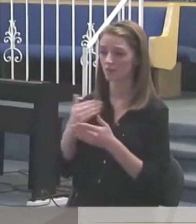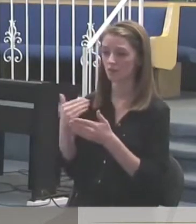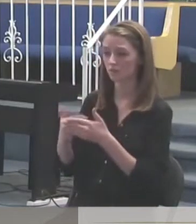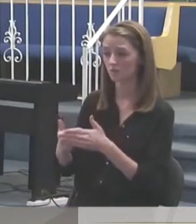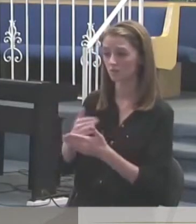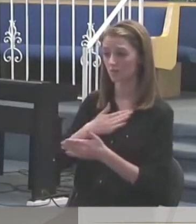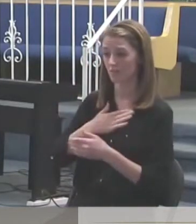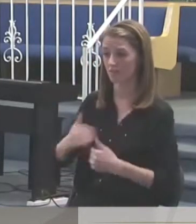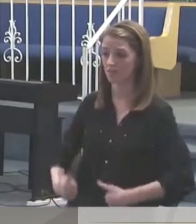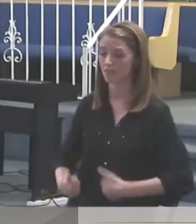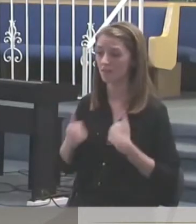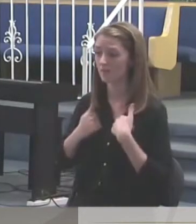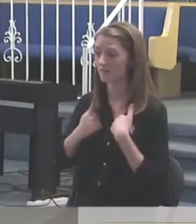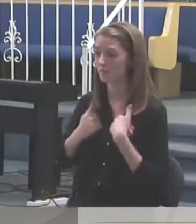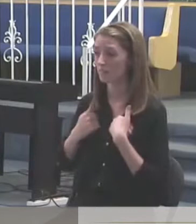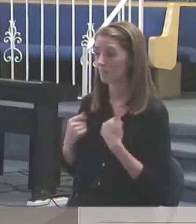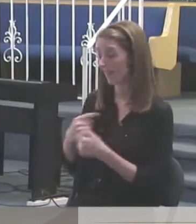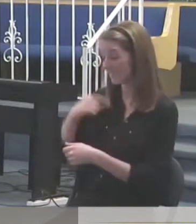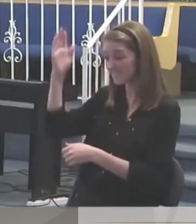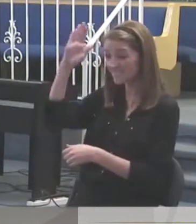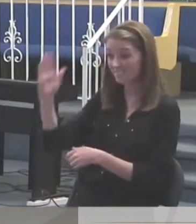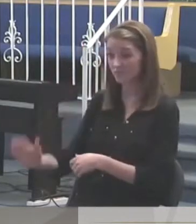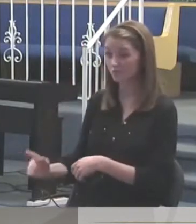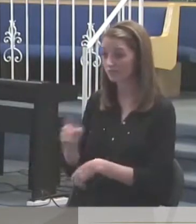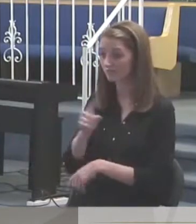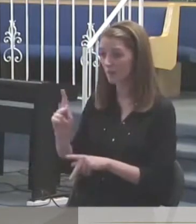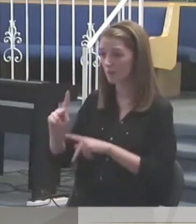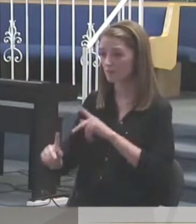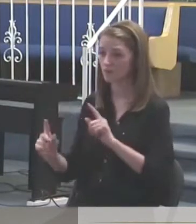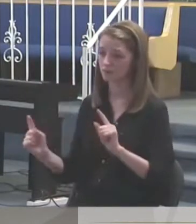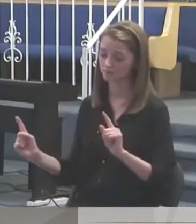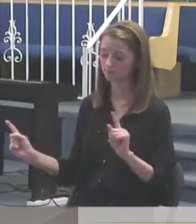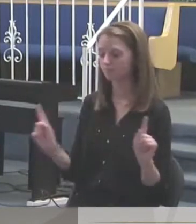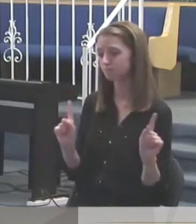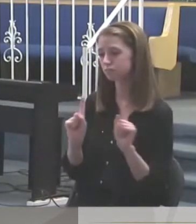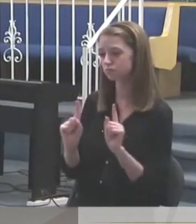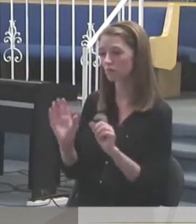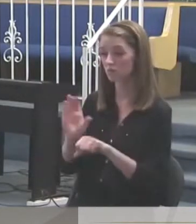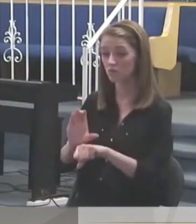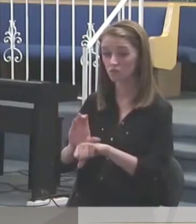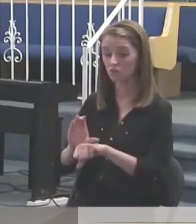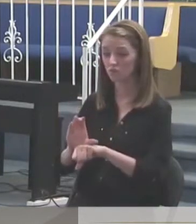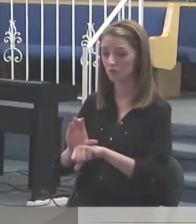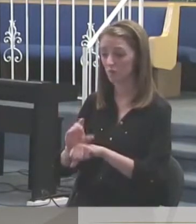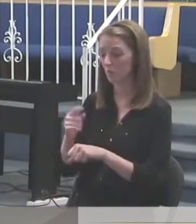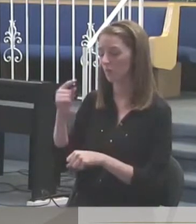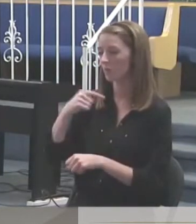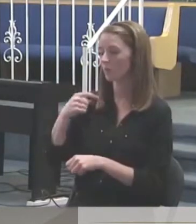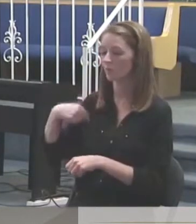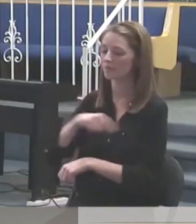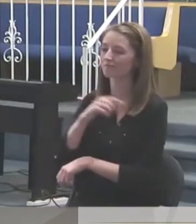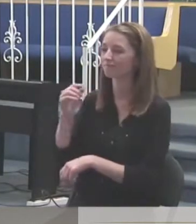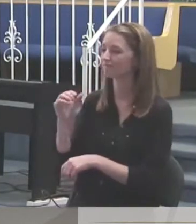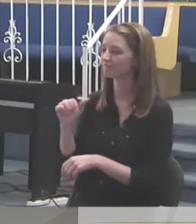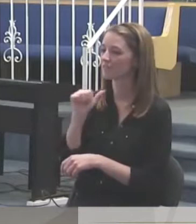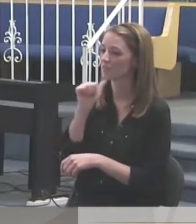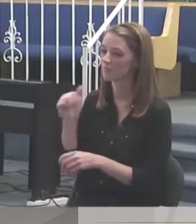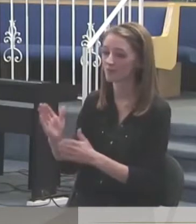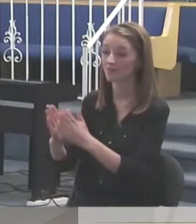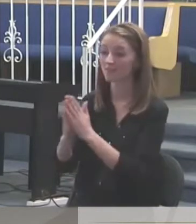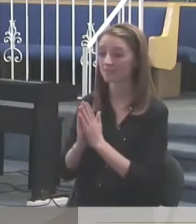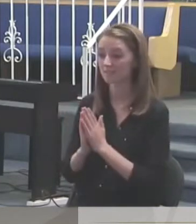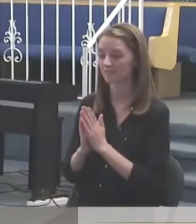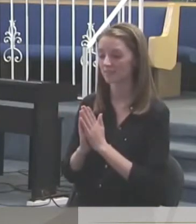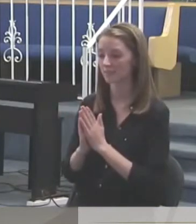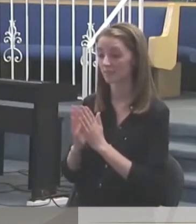I've never heard anybody stand up in church and ask for that. Because what we're not doing is asking. Ask and you